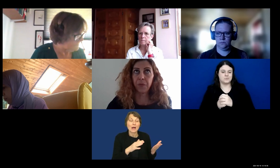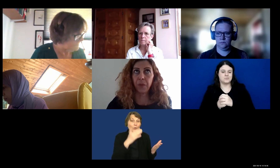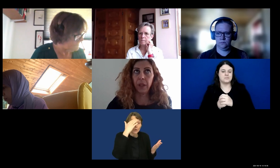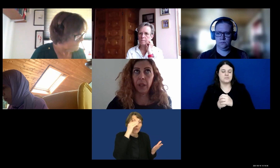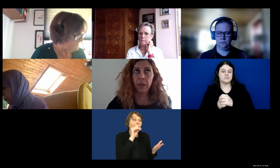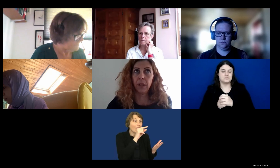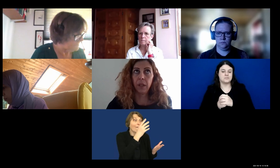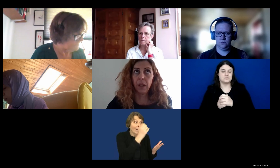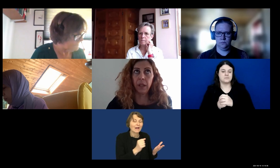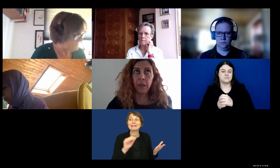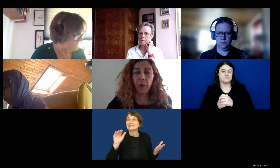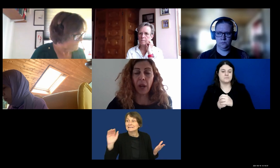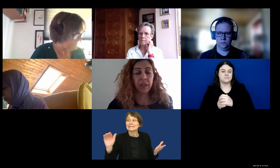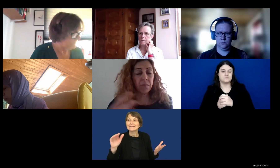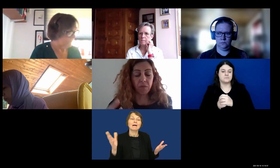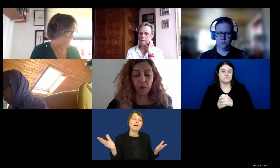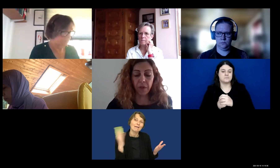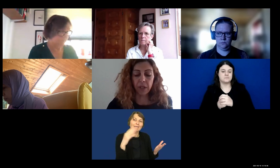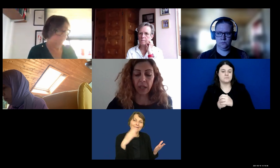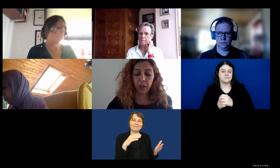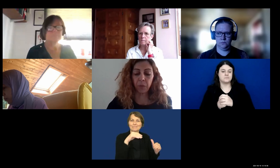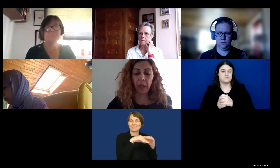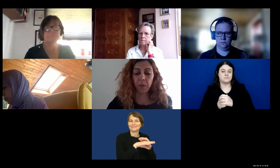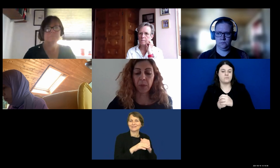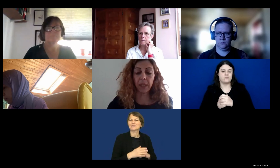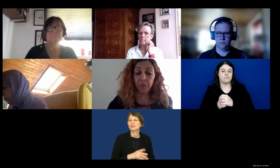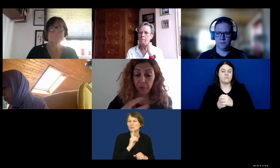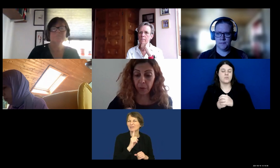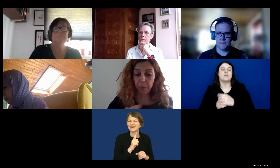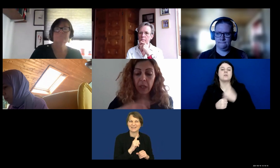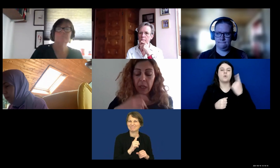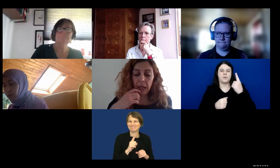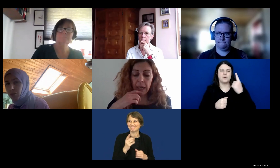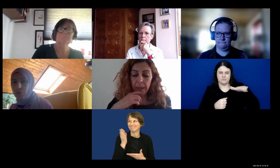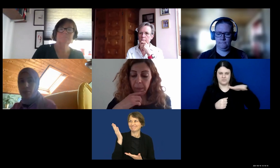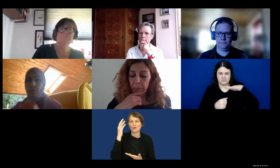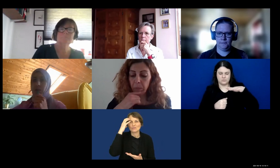kind of private third sector platforms that inform